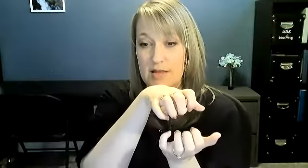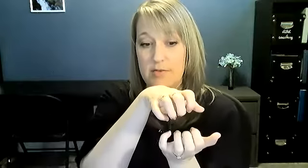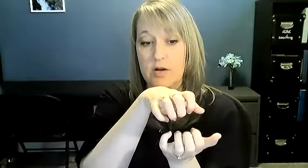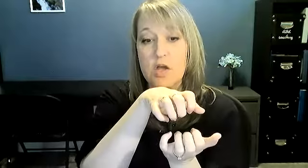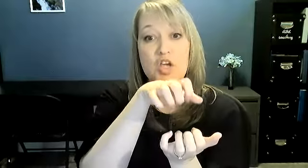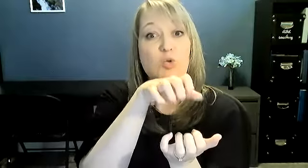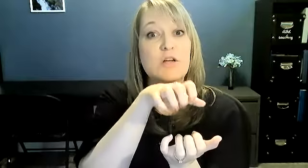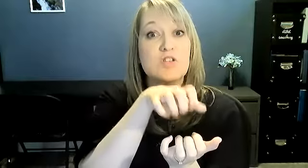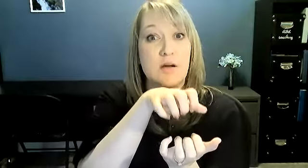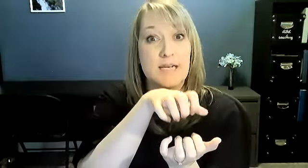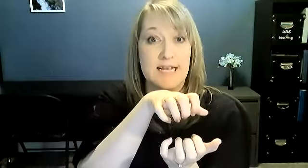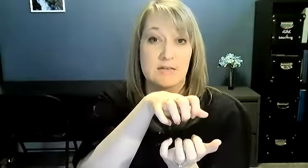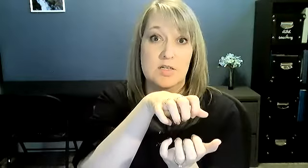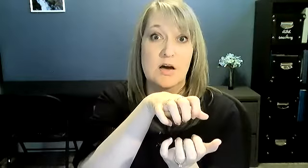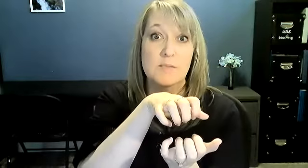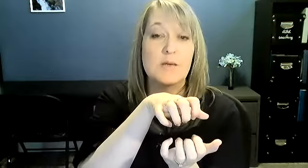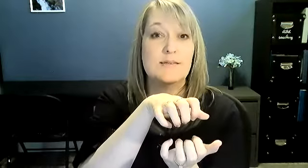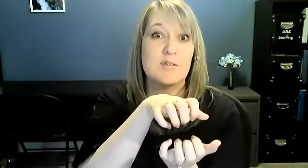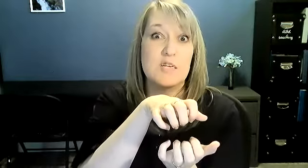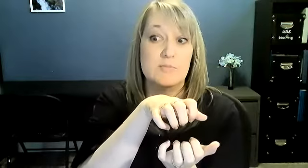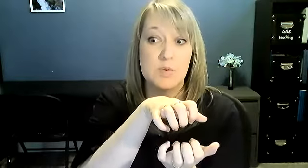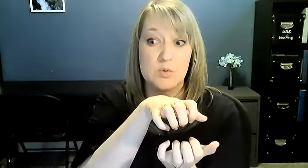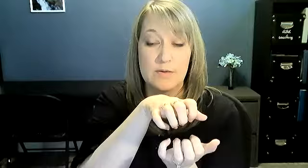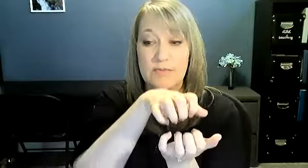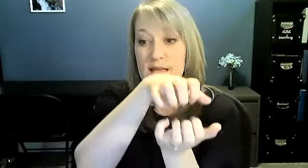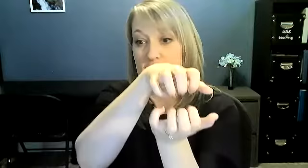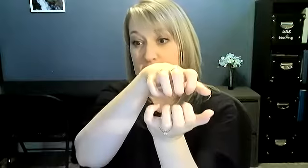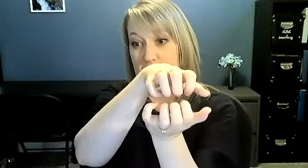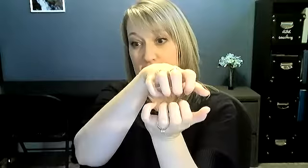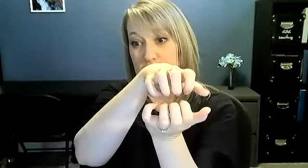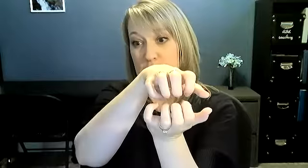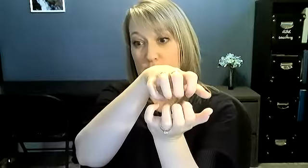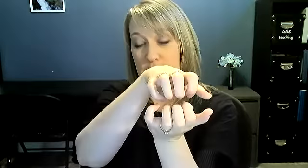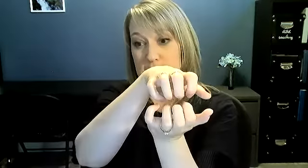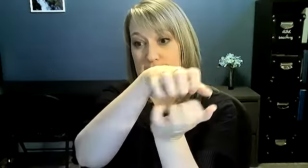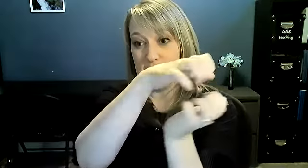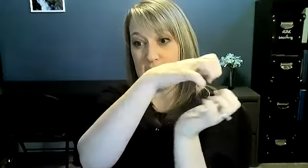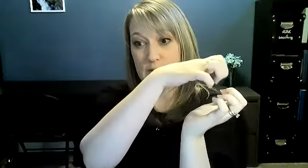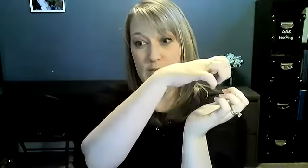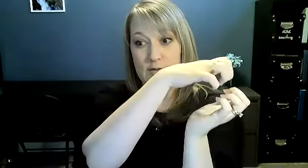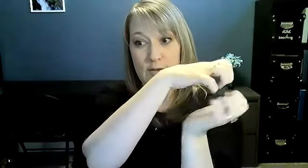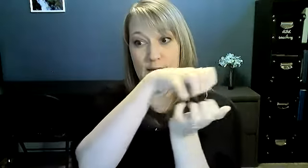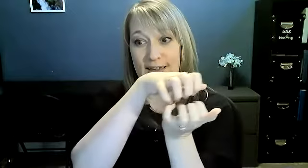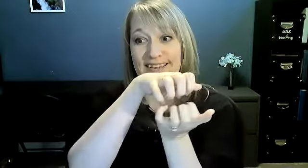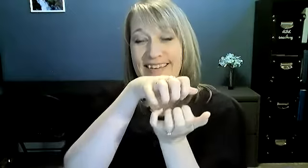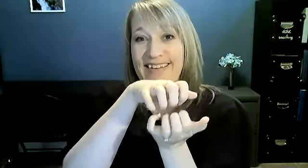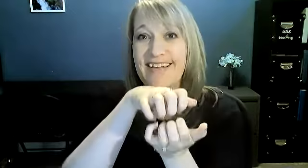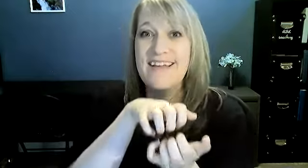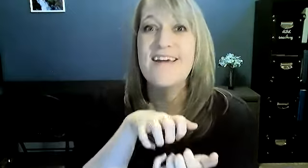other. You want your dominant hand on top because it's going to move. These actually represent teeth, okay?